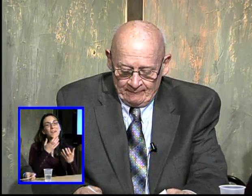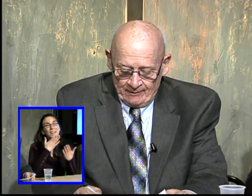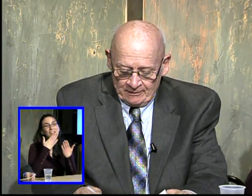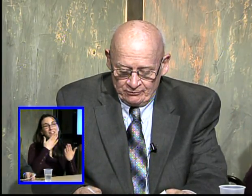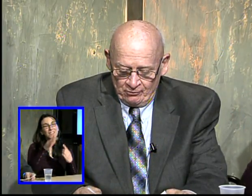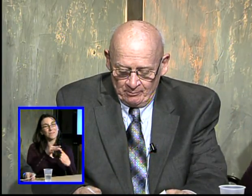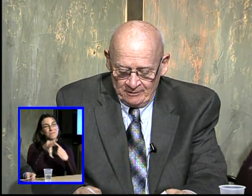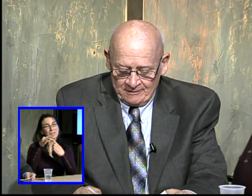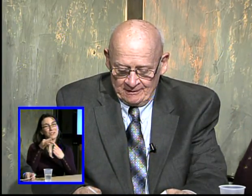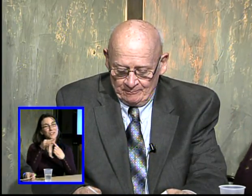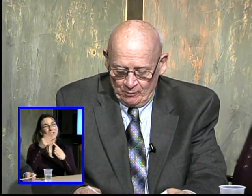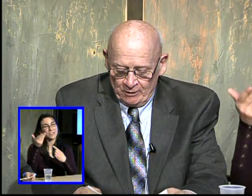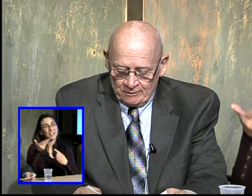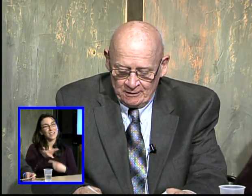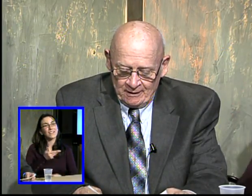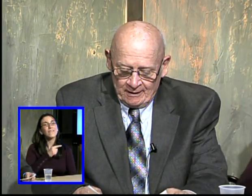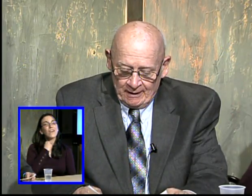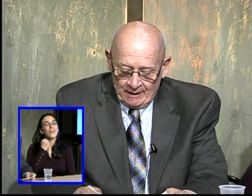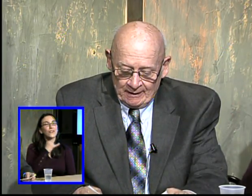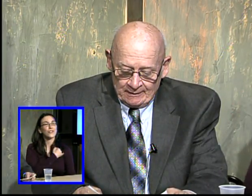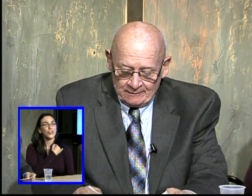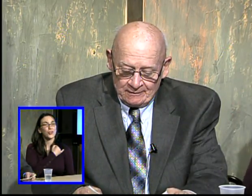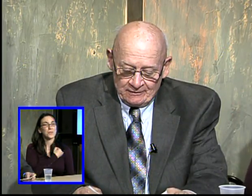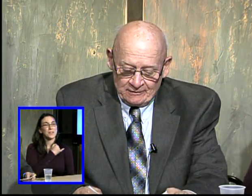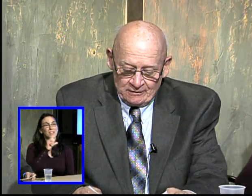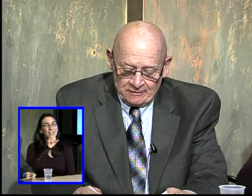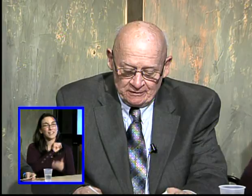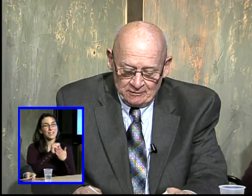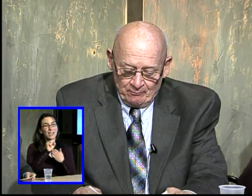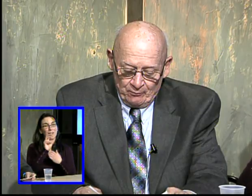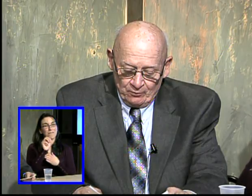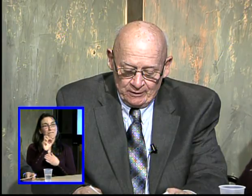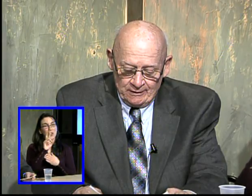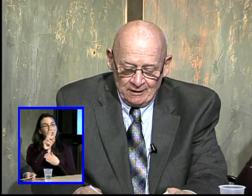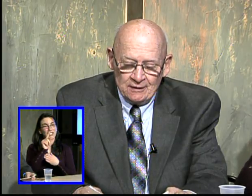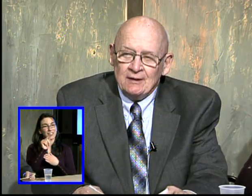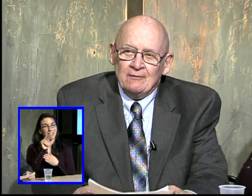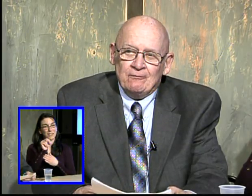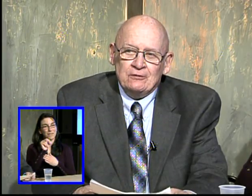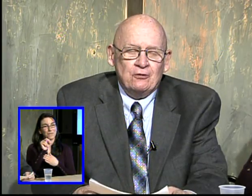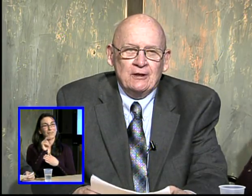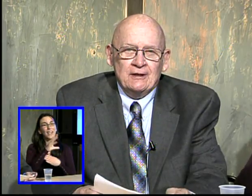guests, Father Jeremy St. Martin and Celia